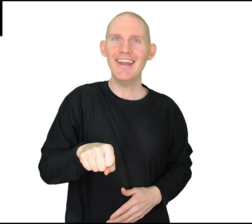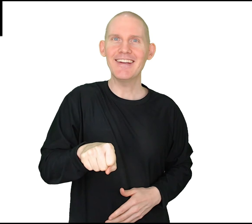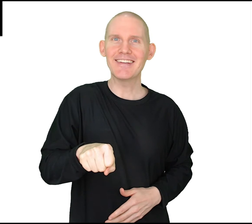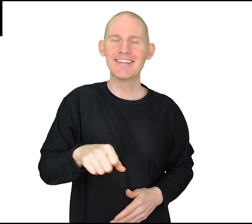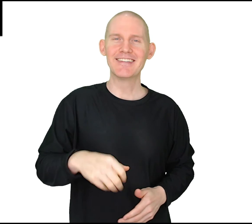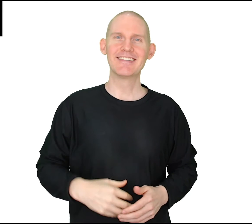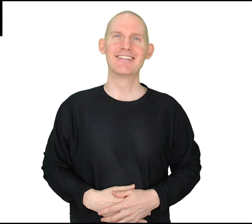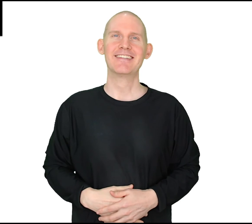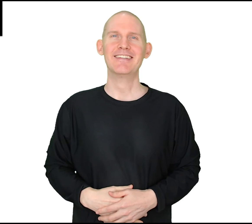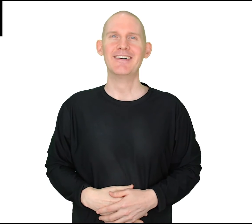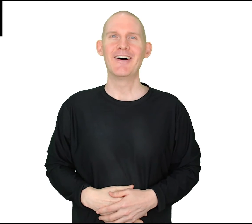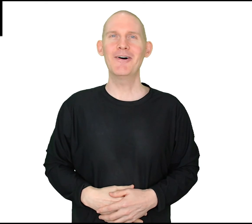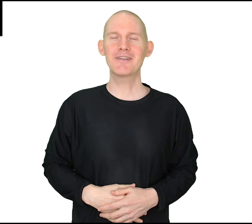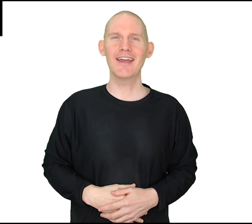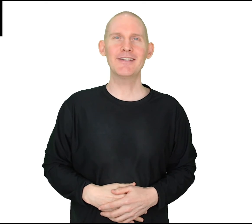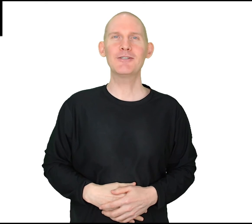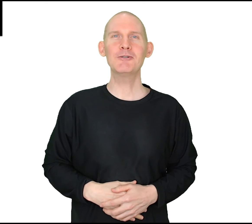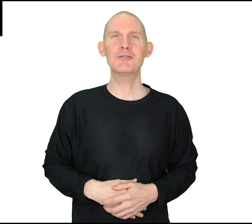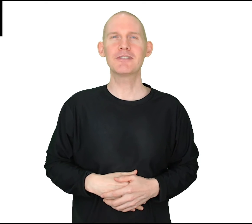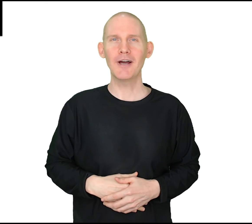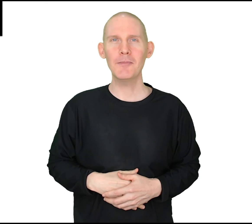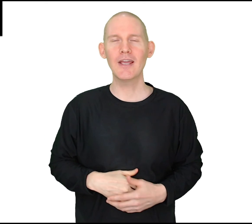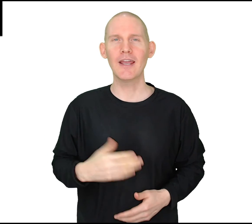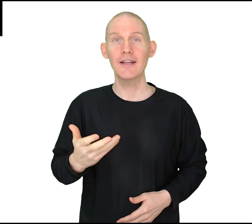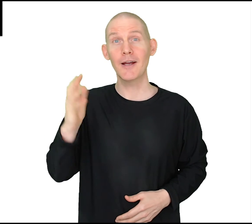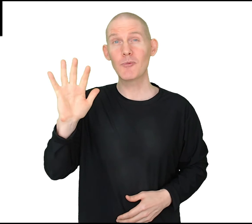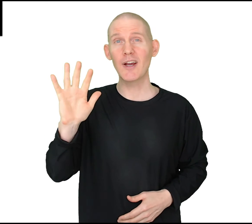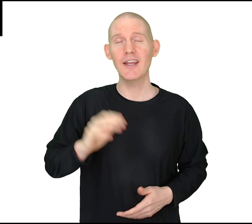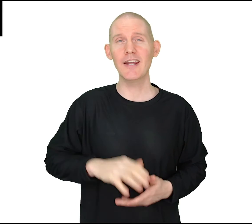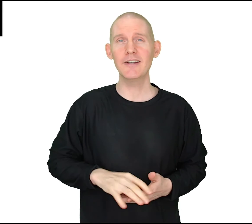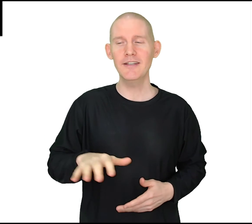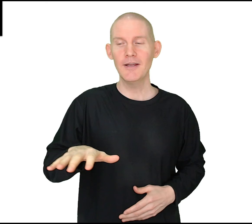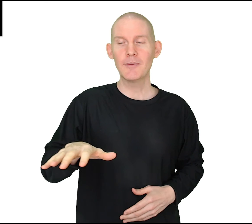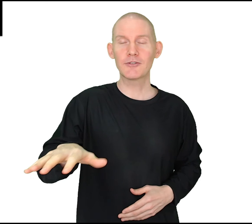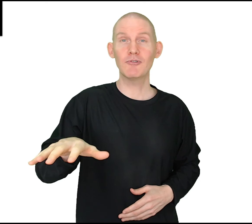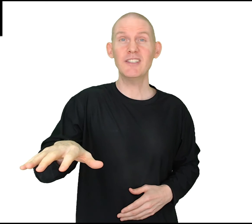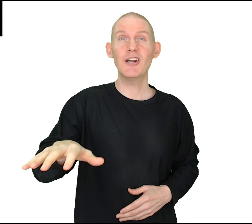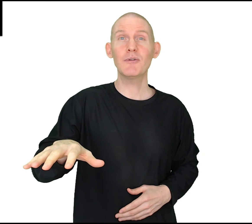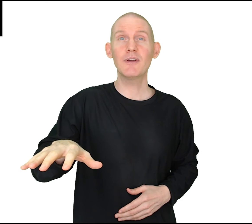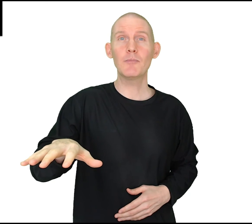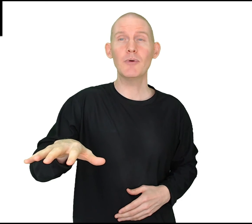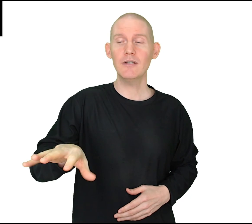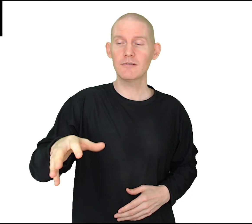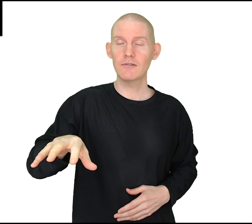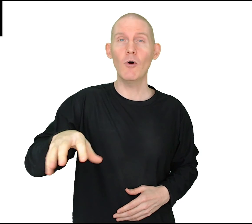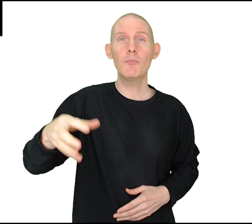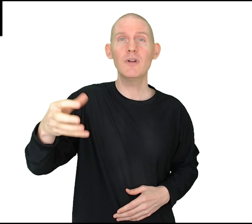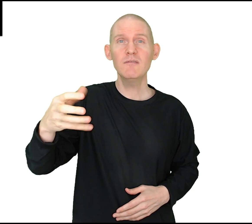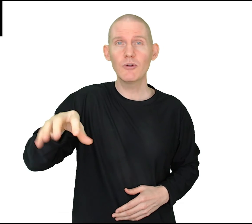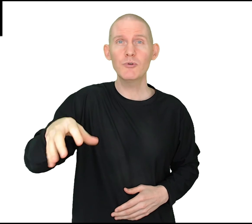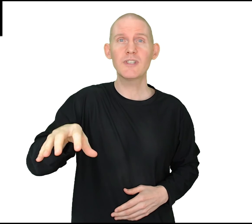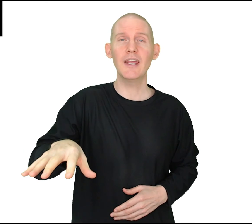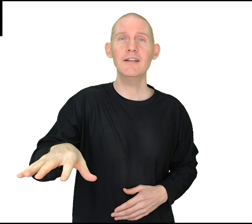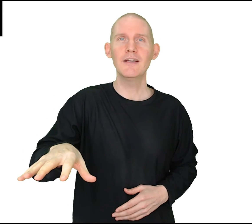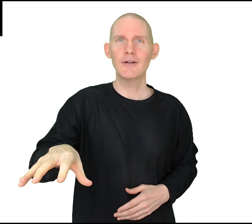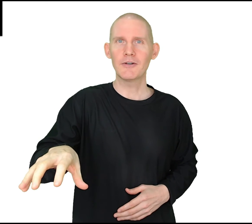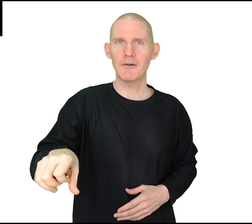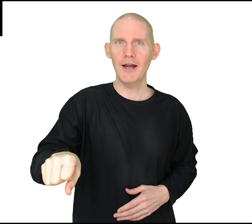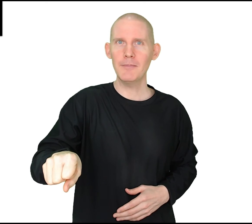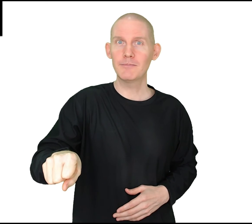Take. Okay, just use your dominant hand. I'm right-handed. Stretch it out there a bit. Open, loose hand. Grab